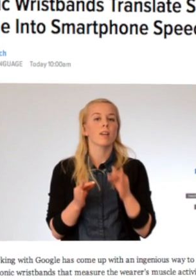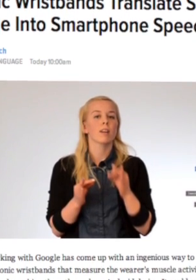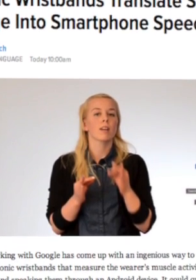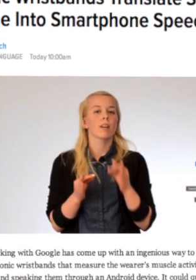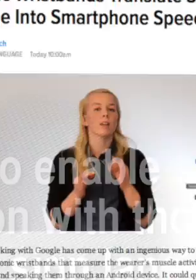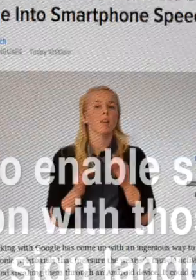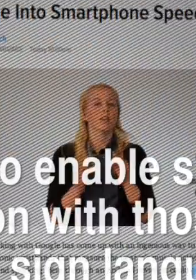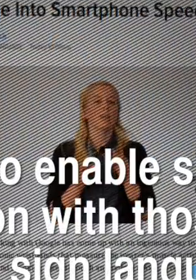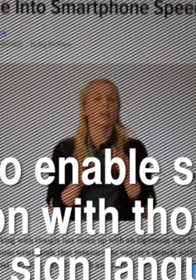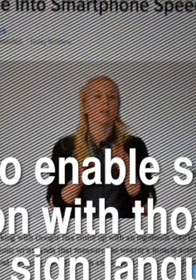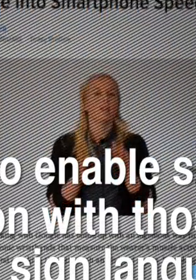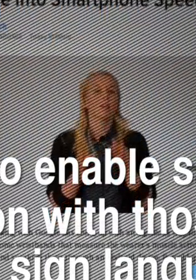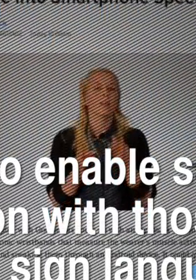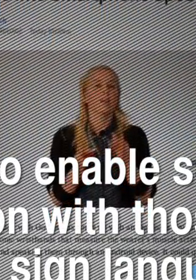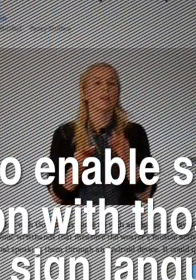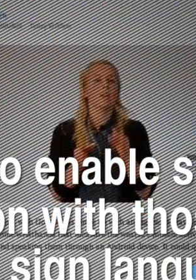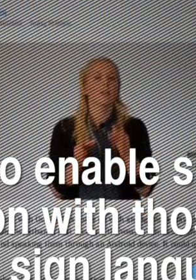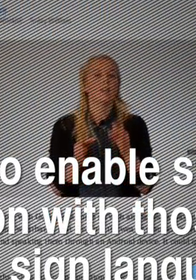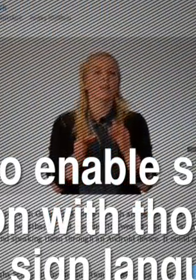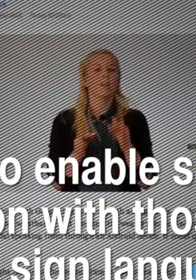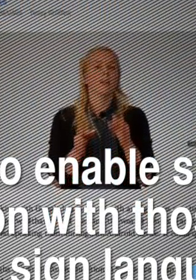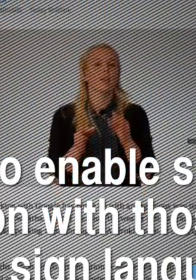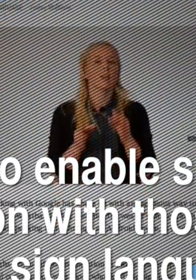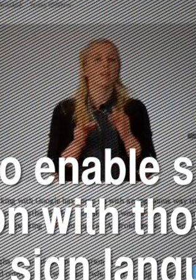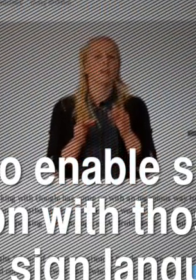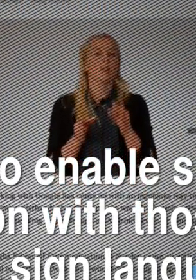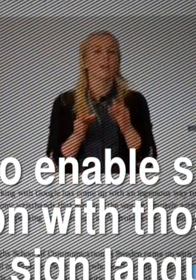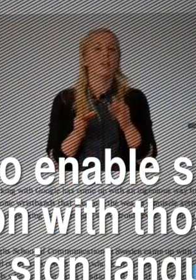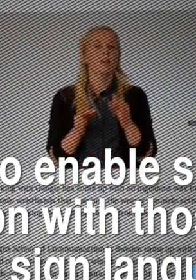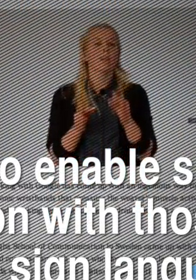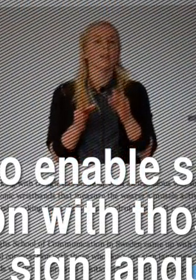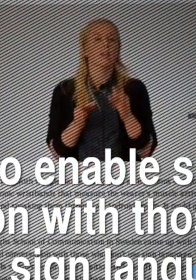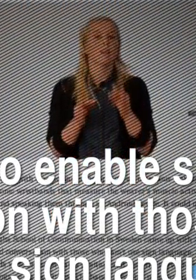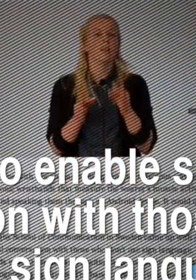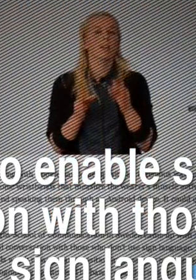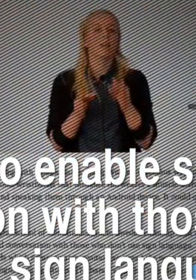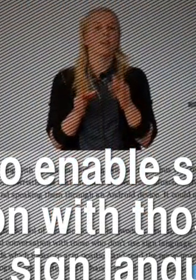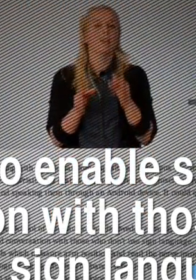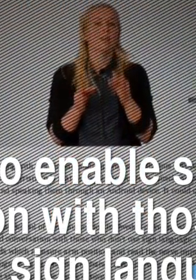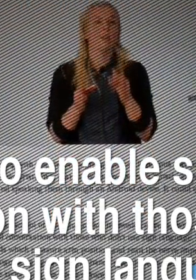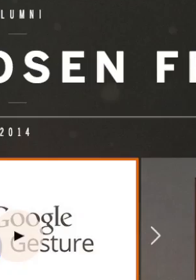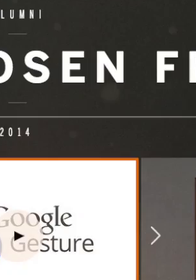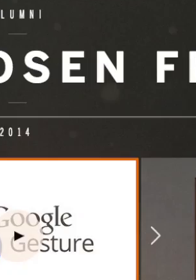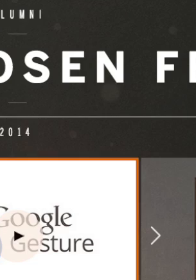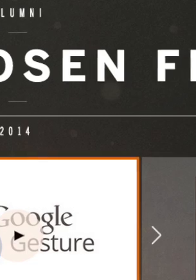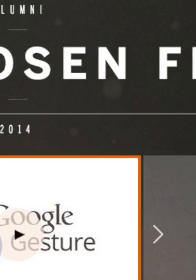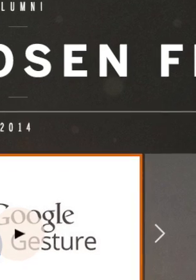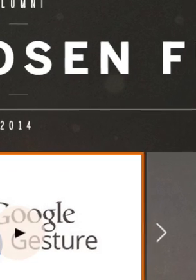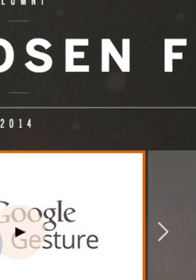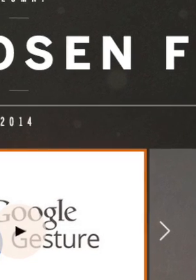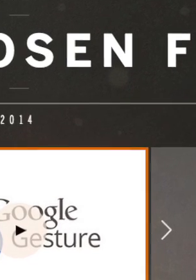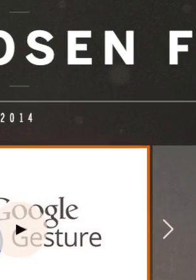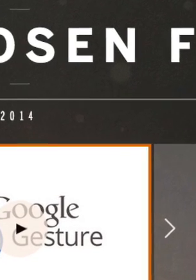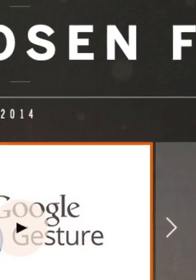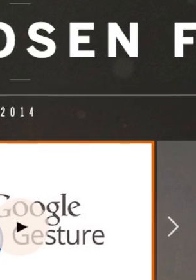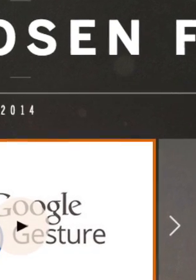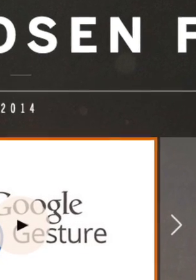idea for the app as a way to enable signed conversation with those who don't use sign language. The idea even won a prestigious Future